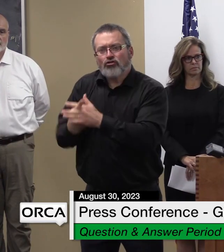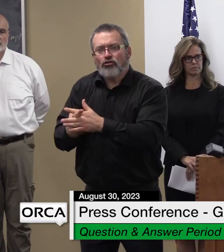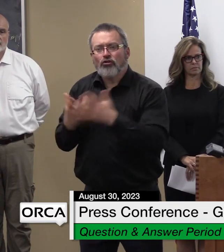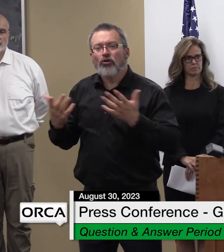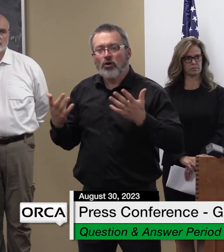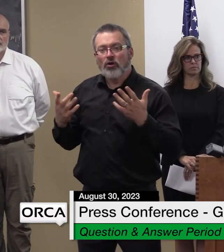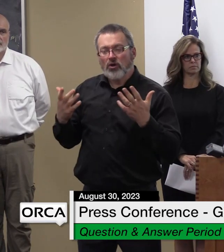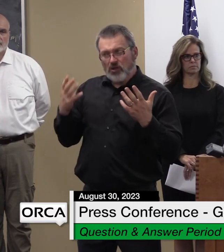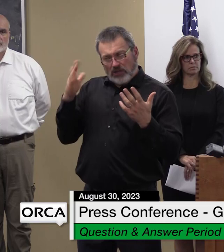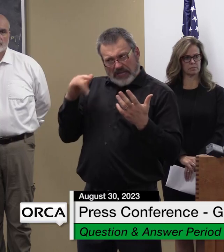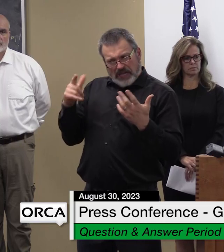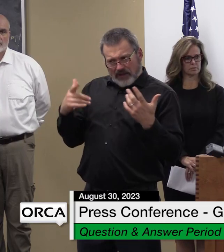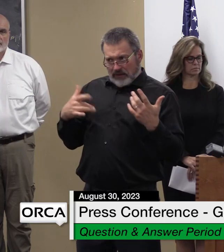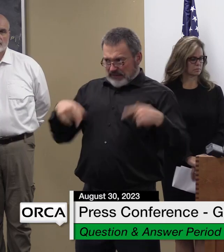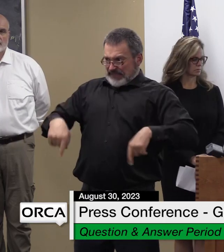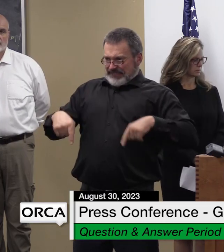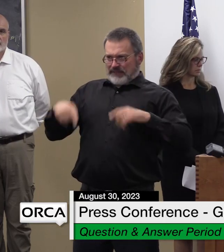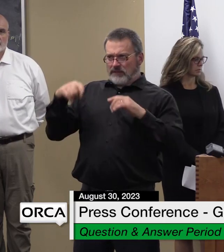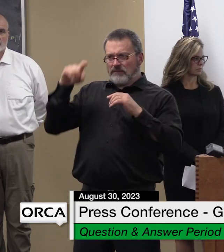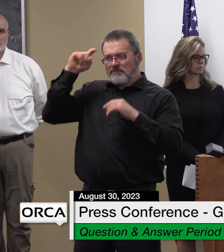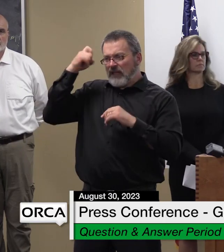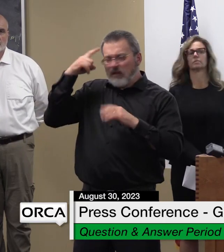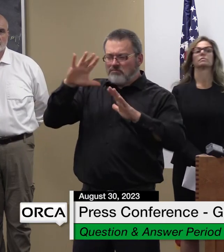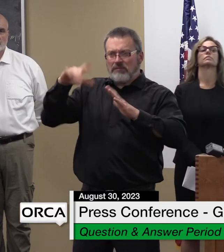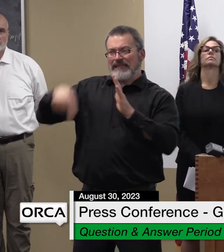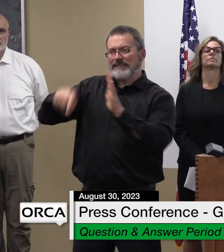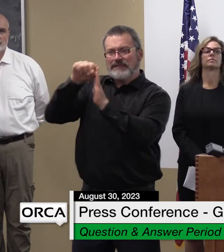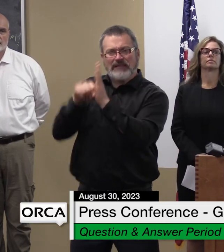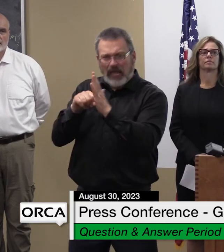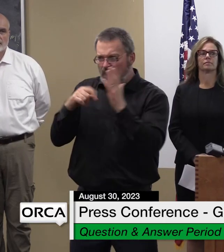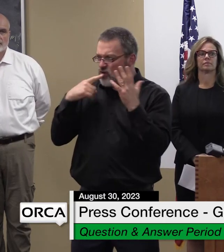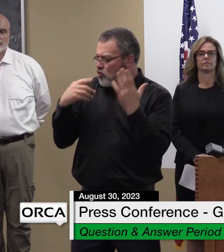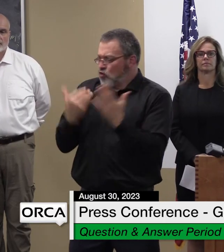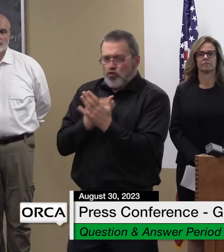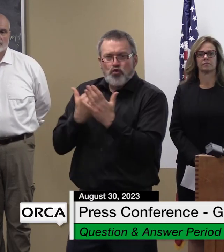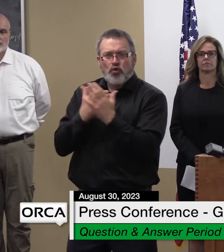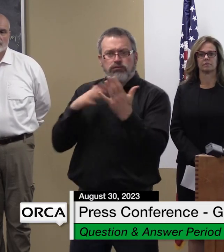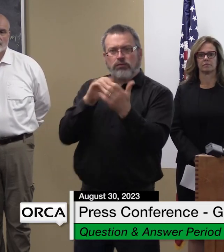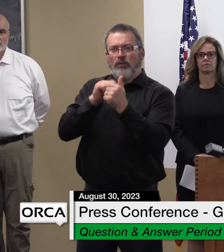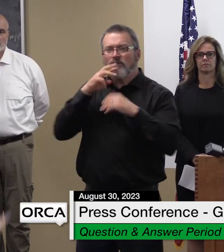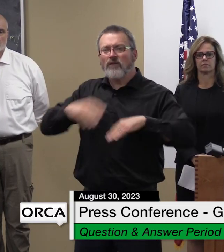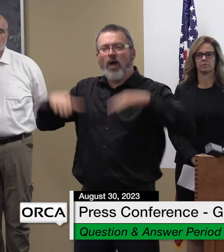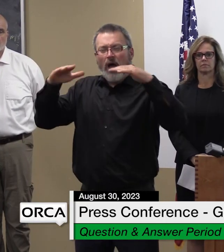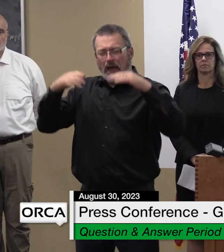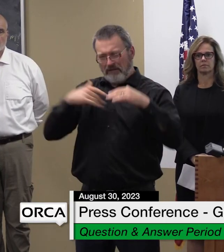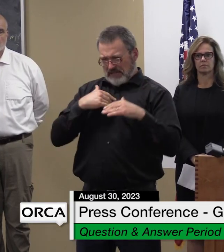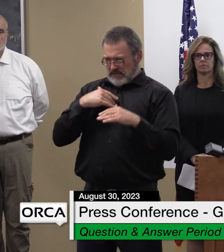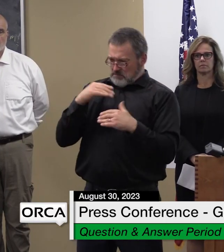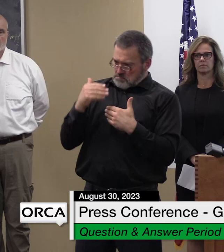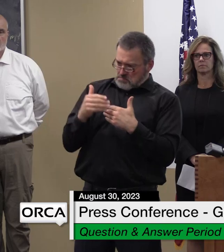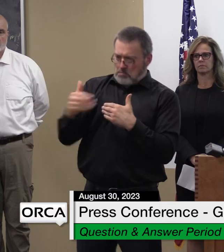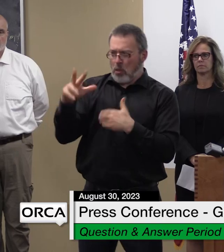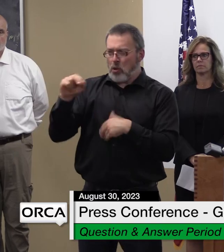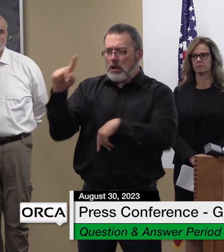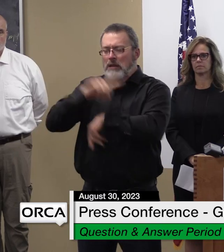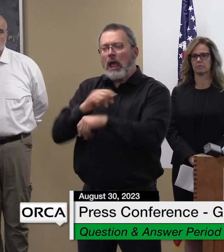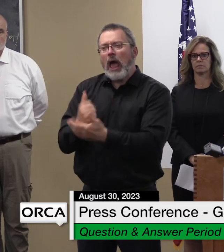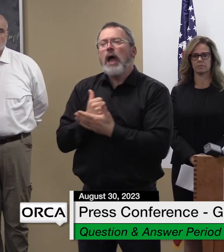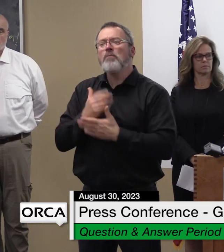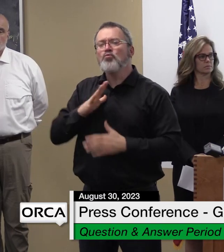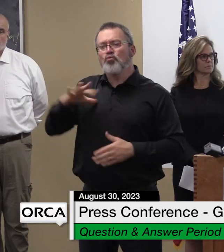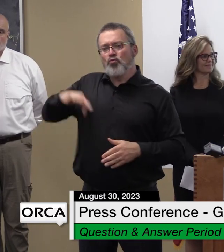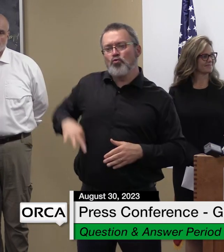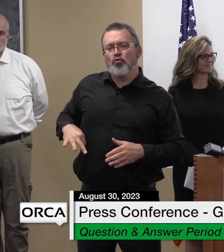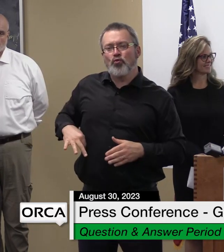Vermonters, so we want to request that additional 30 days from FEMA. And maybe, Will, you might be the best person